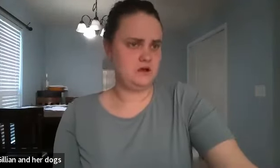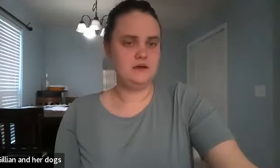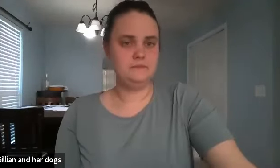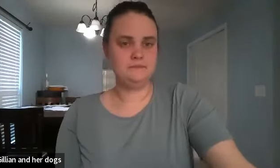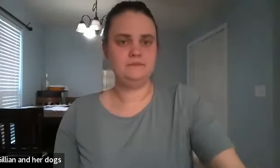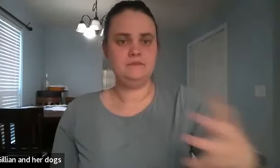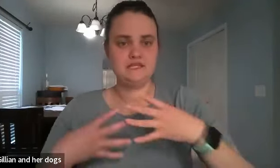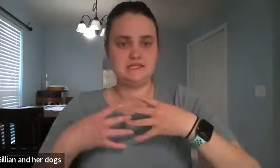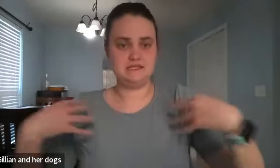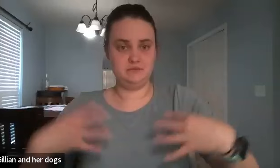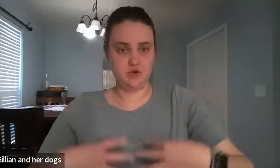Zebra, zebra.